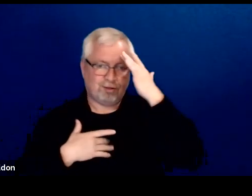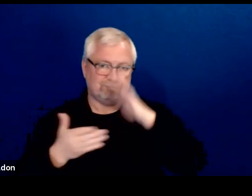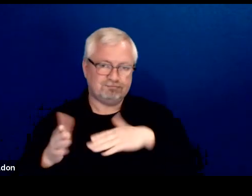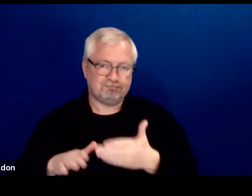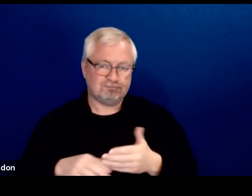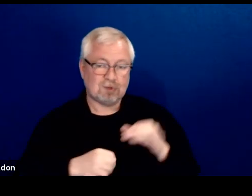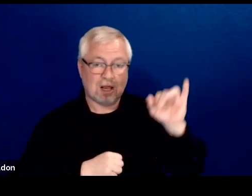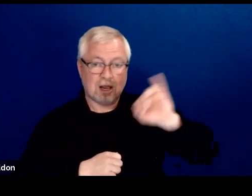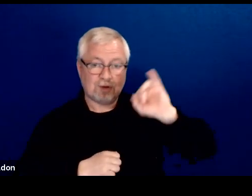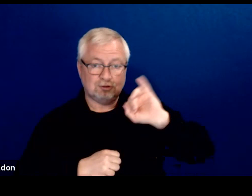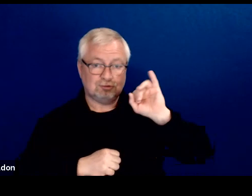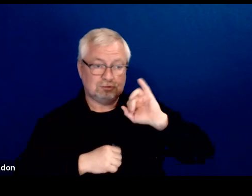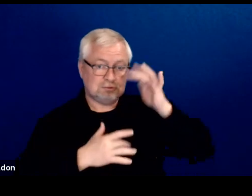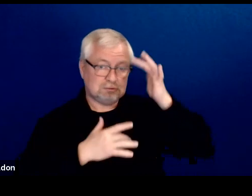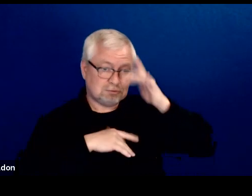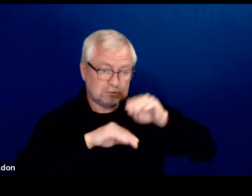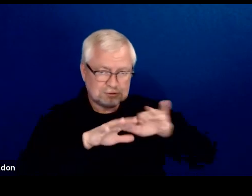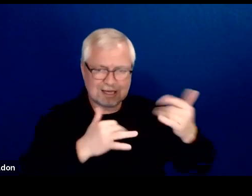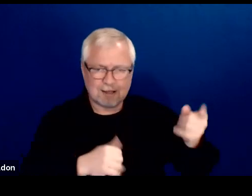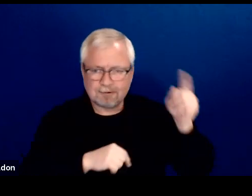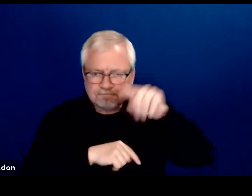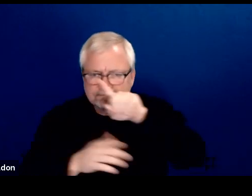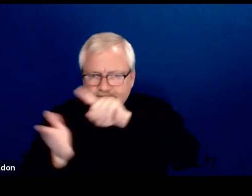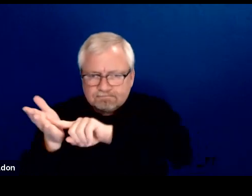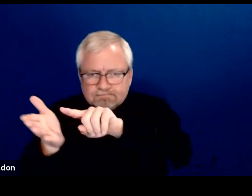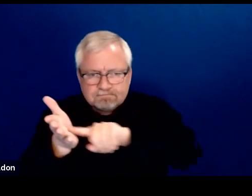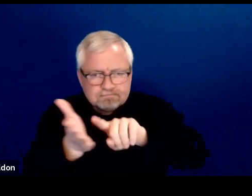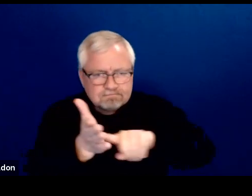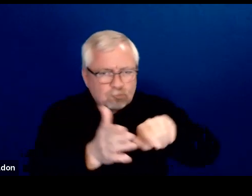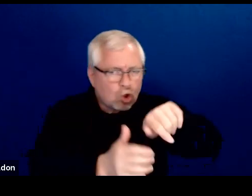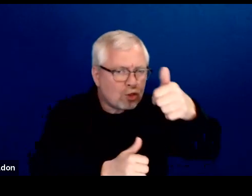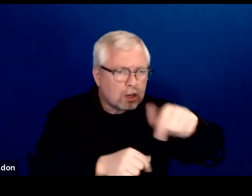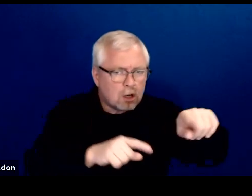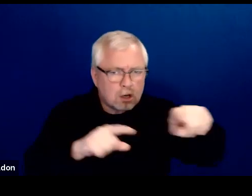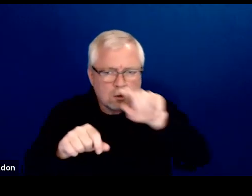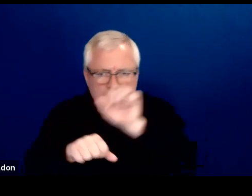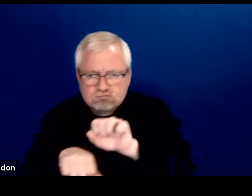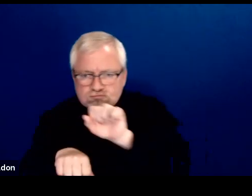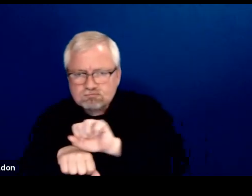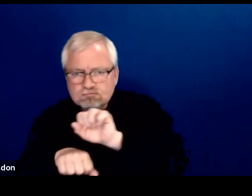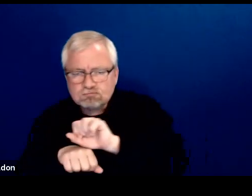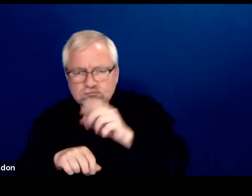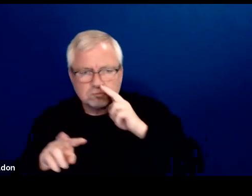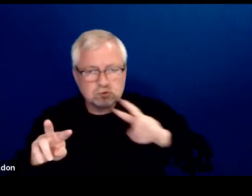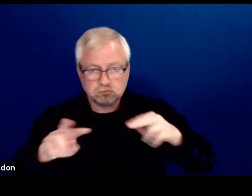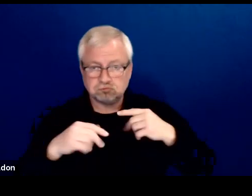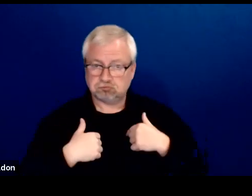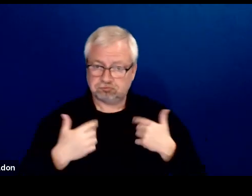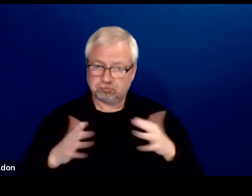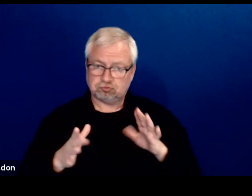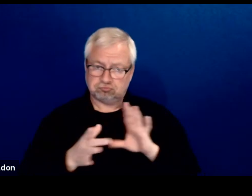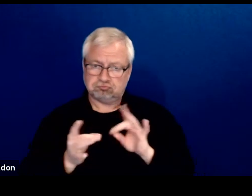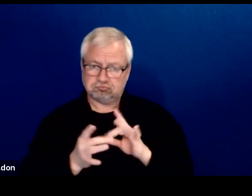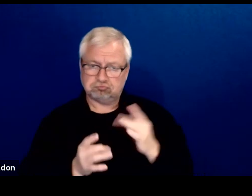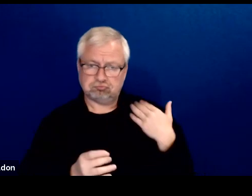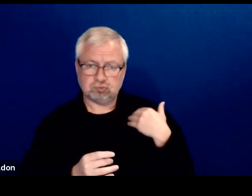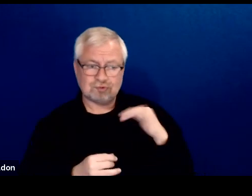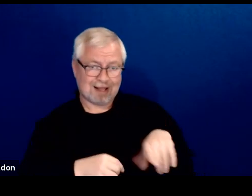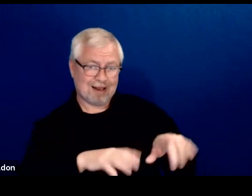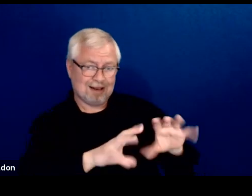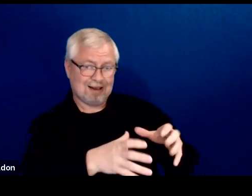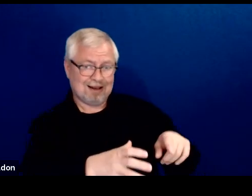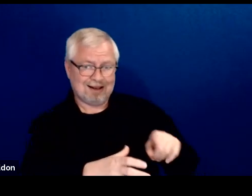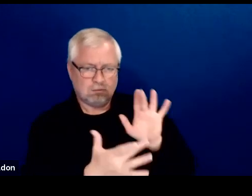literally around the clock. So I think I've mentioned before, this group has already reached out to over 1,150 people